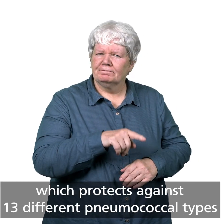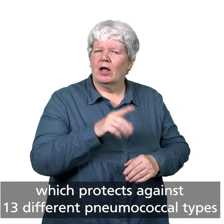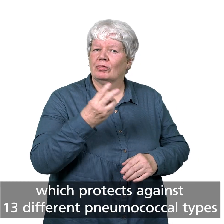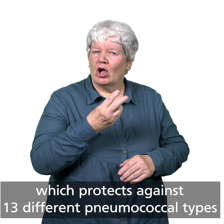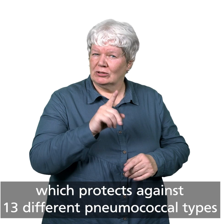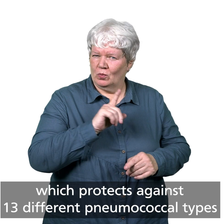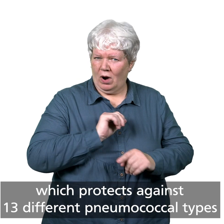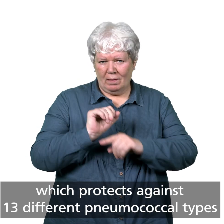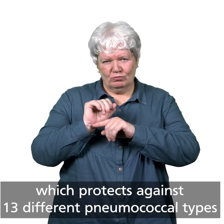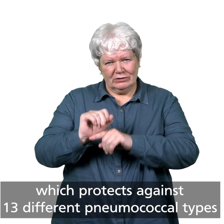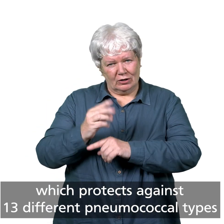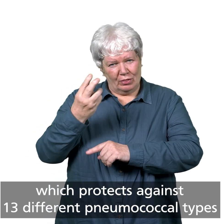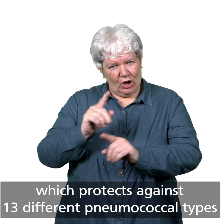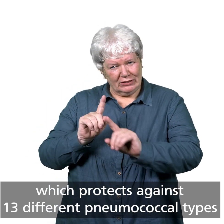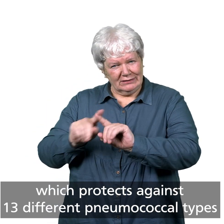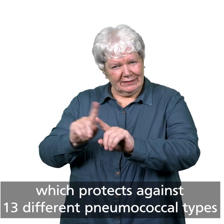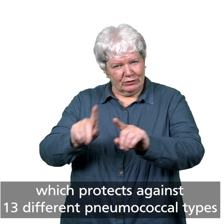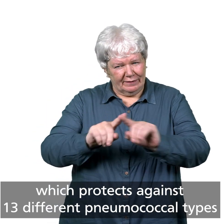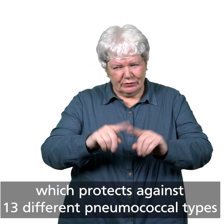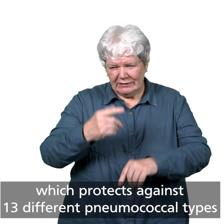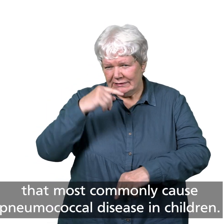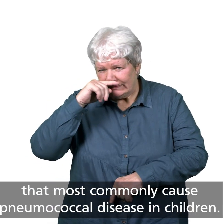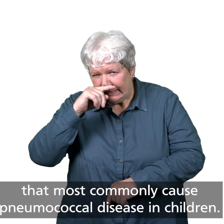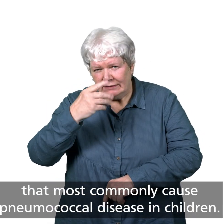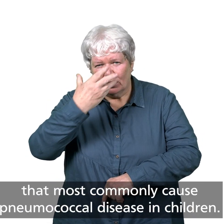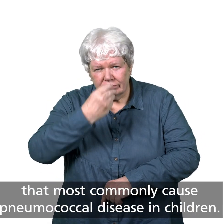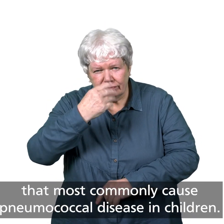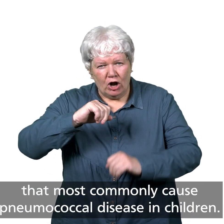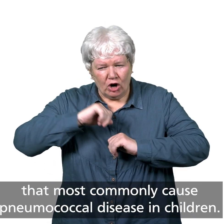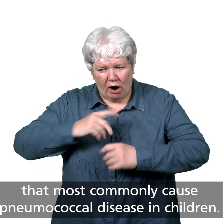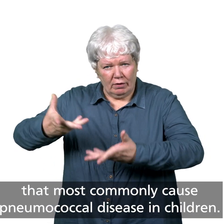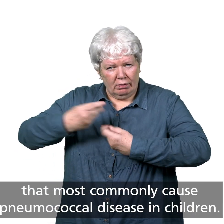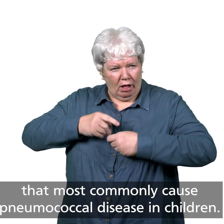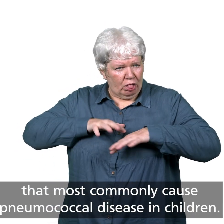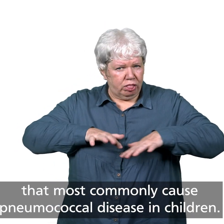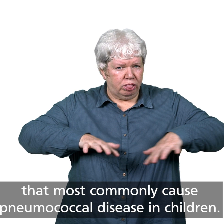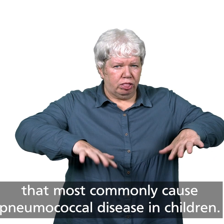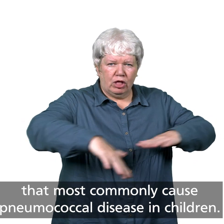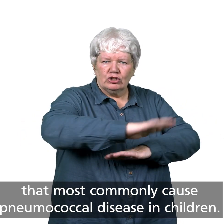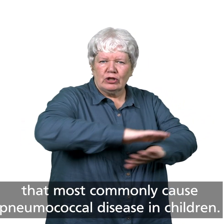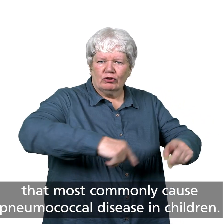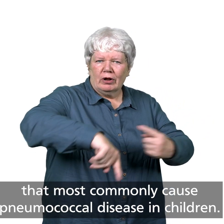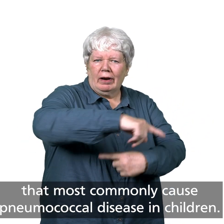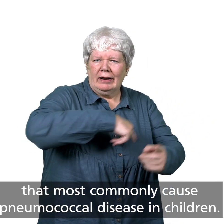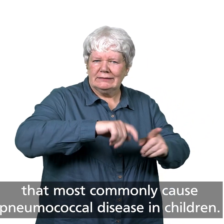Which protects against 13 different pneumococcal types that most commonly cause pneumococcal disease in children.